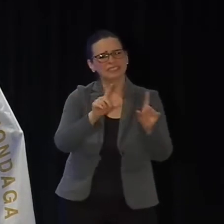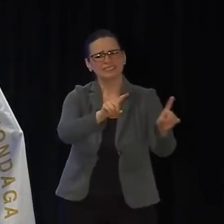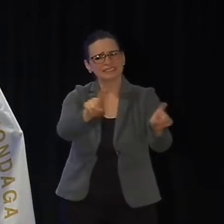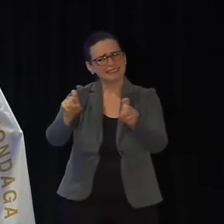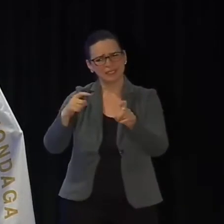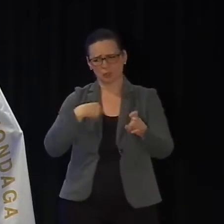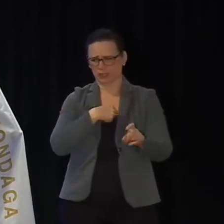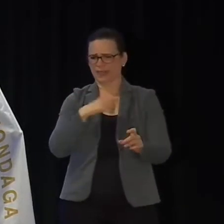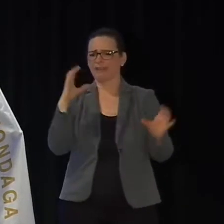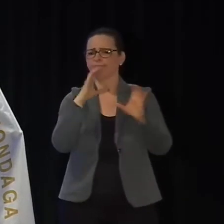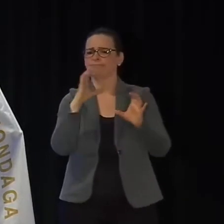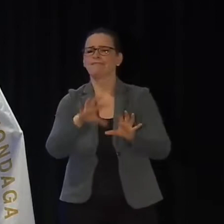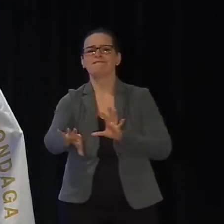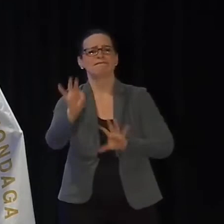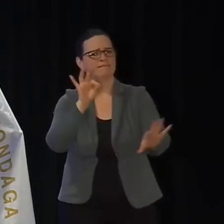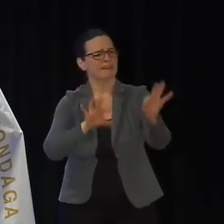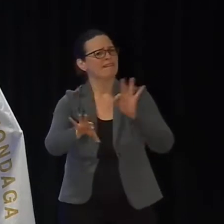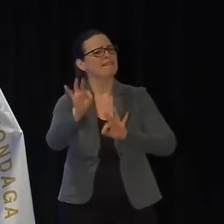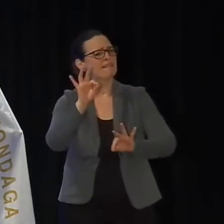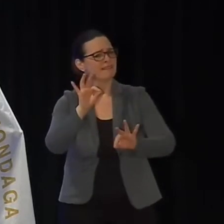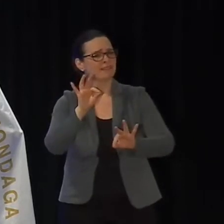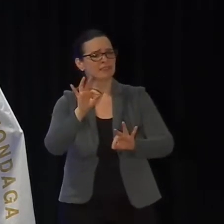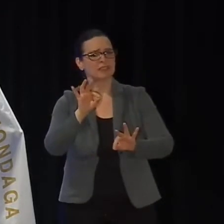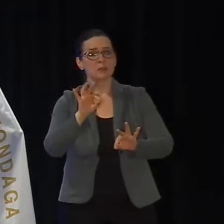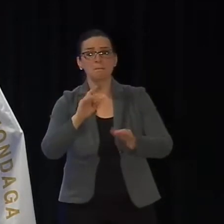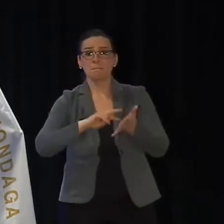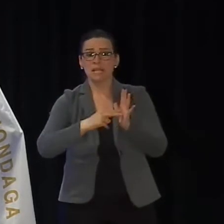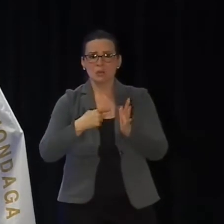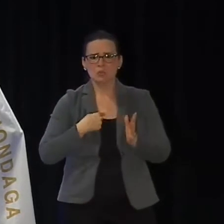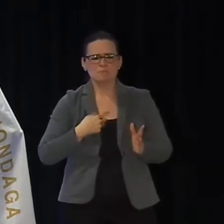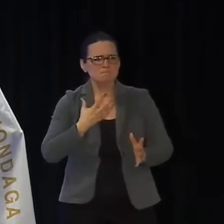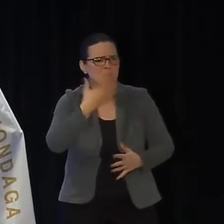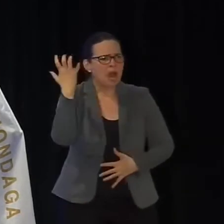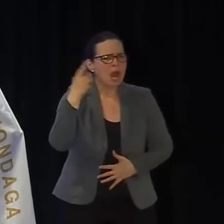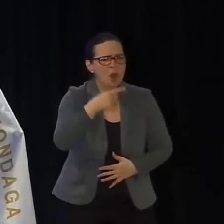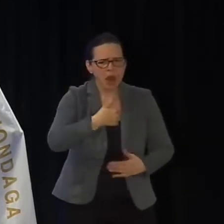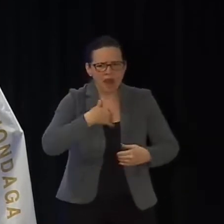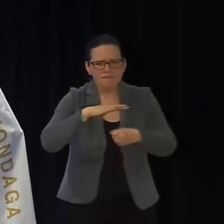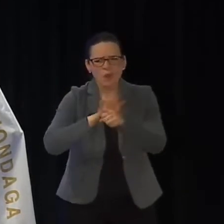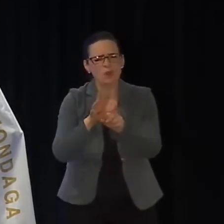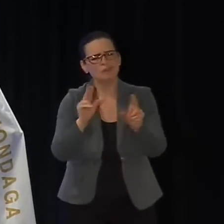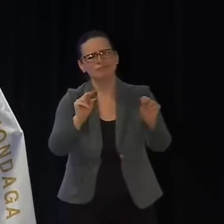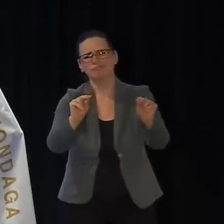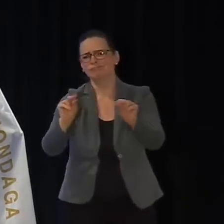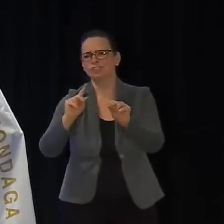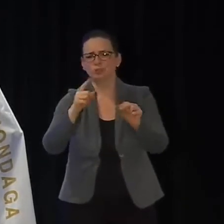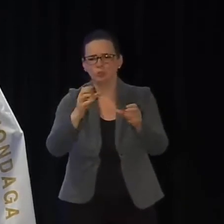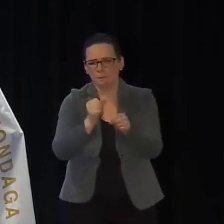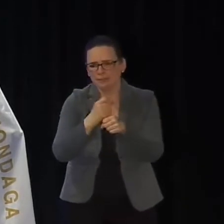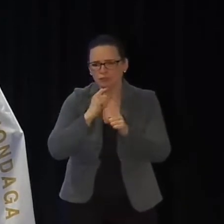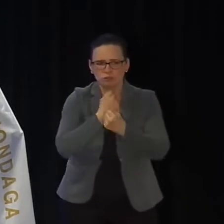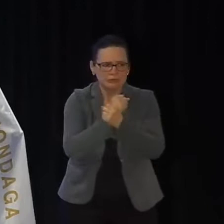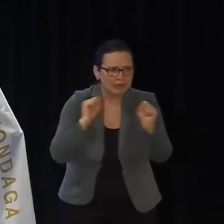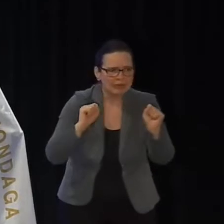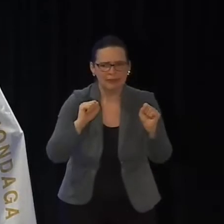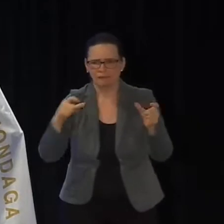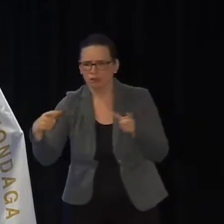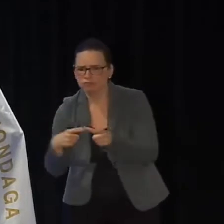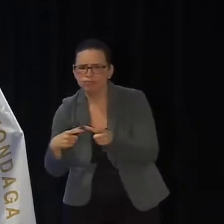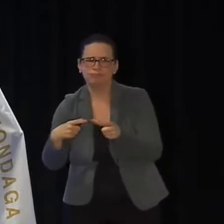we see cases. We try to box in the virus and end that strain there. So that's